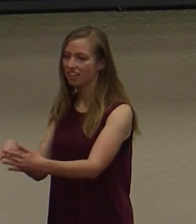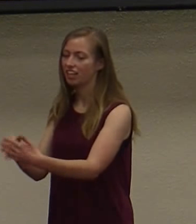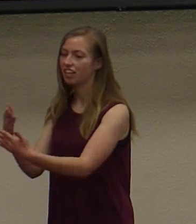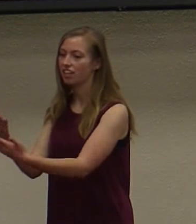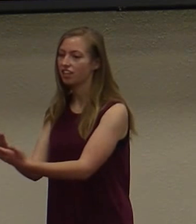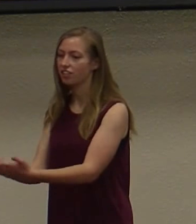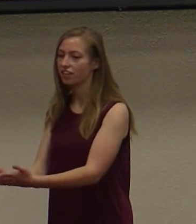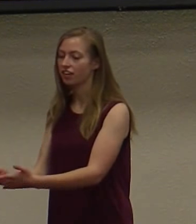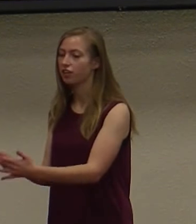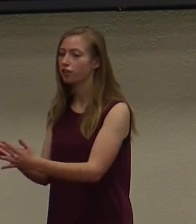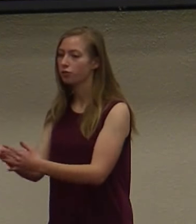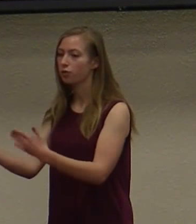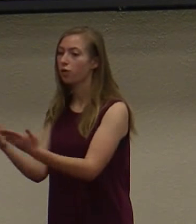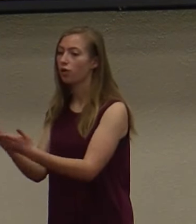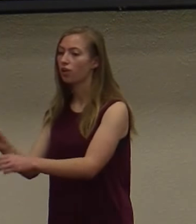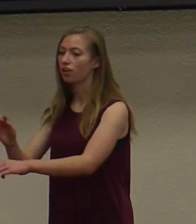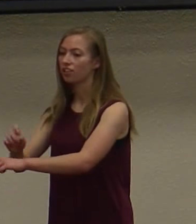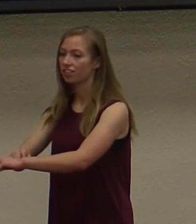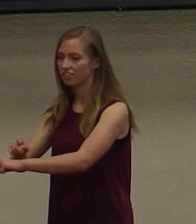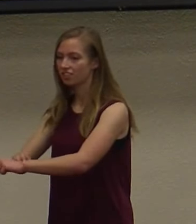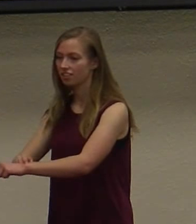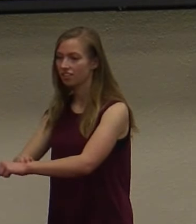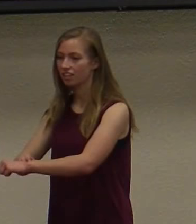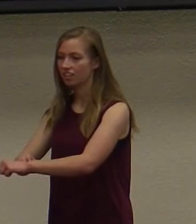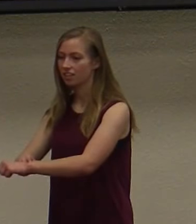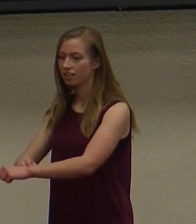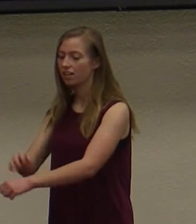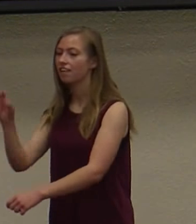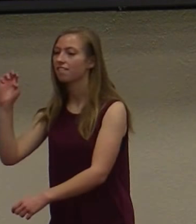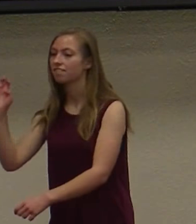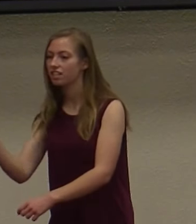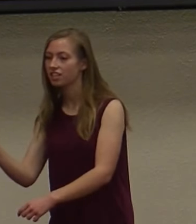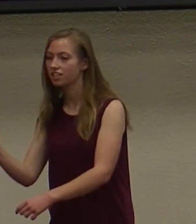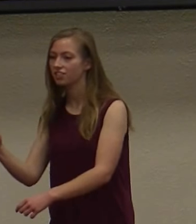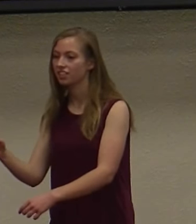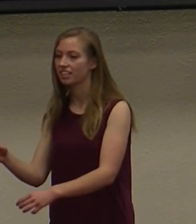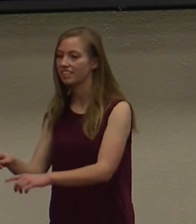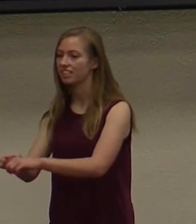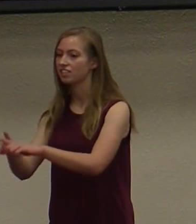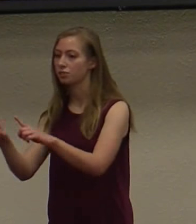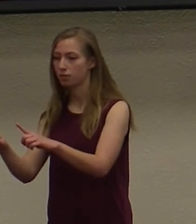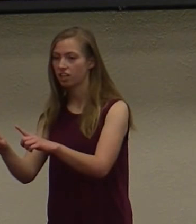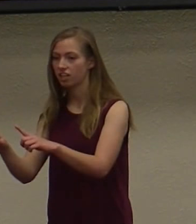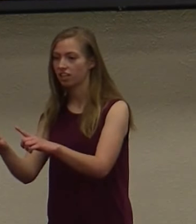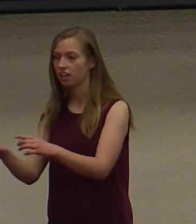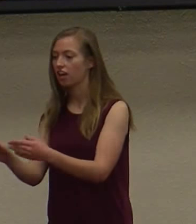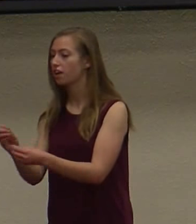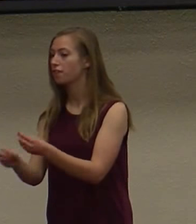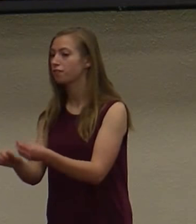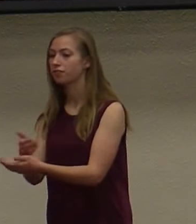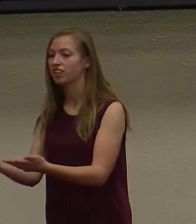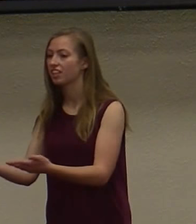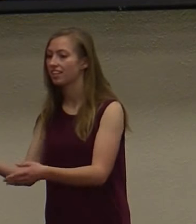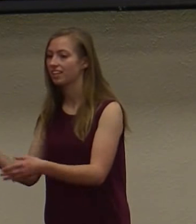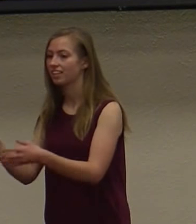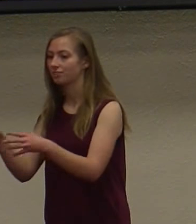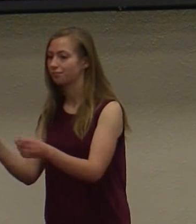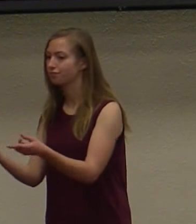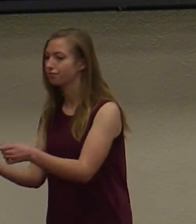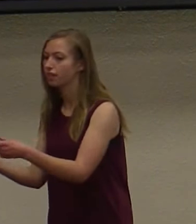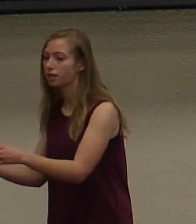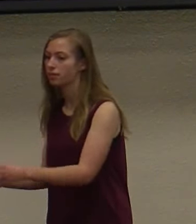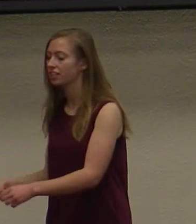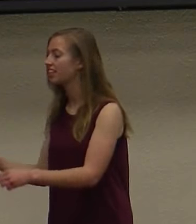that time was still evangelizing in spite of all that was going on around him. Hong An grew up on the road with his father,